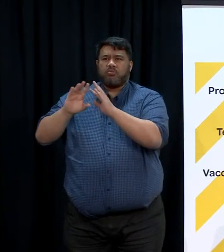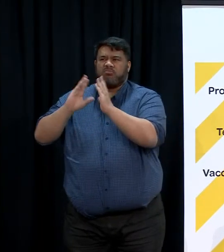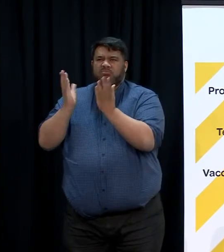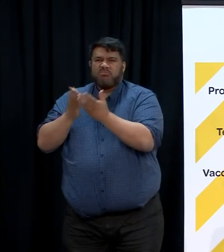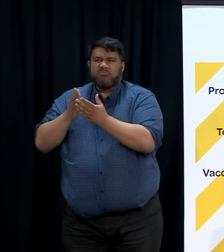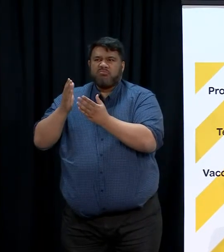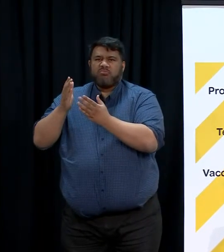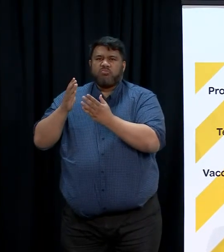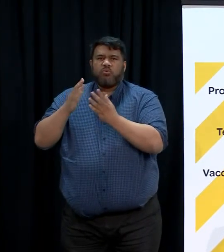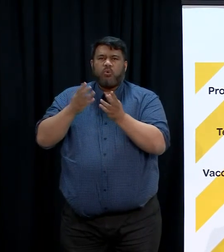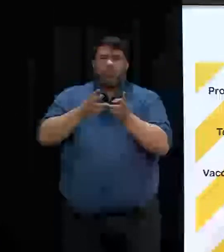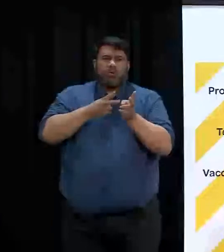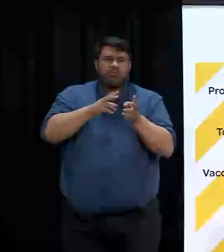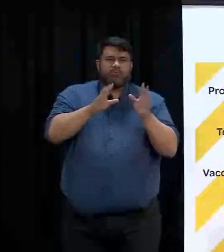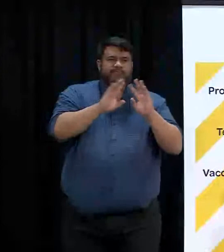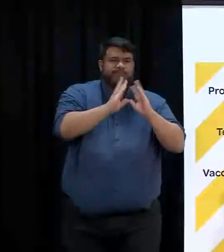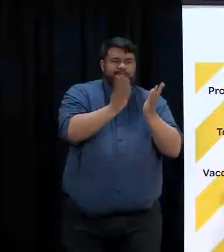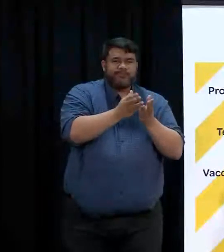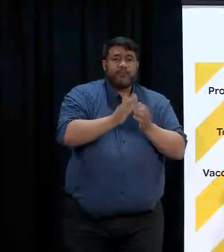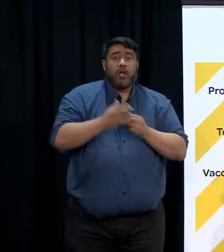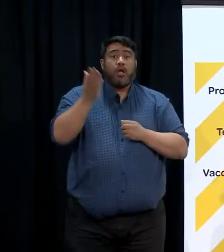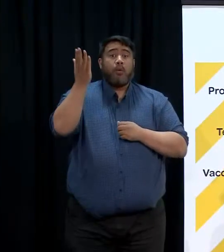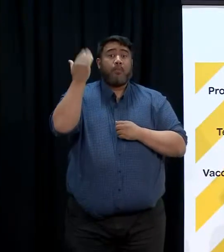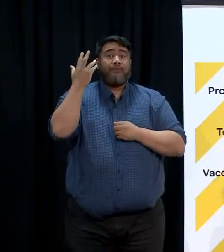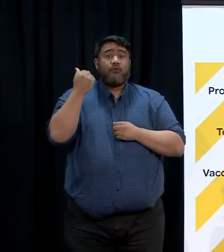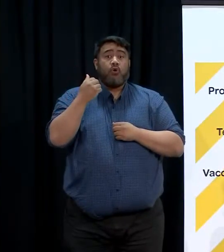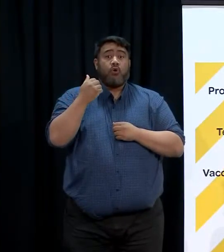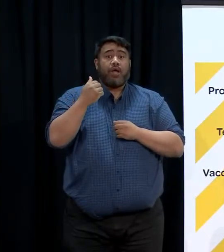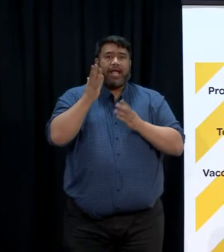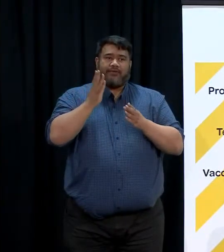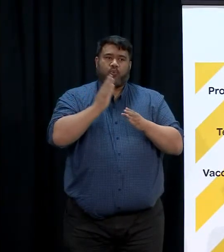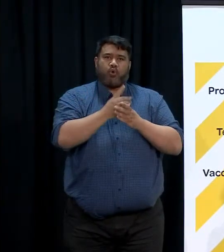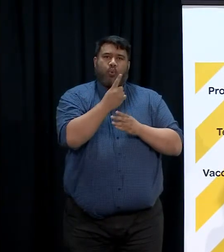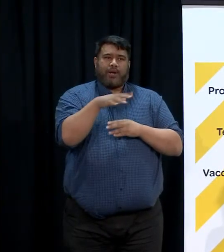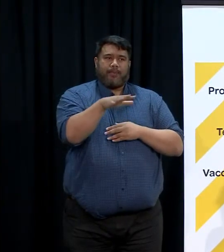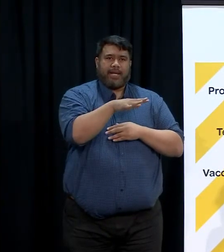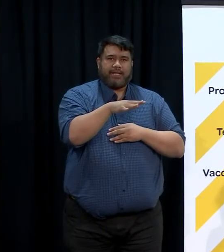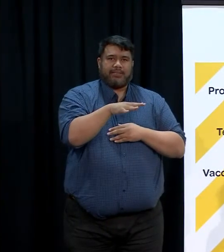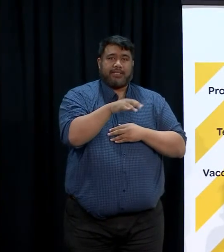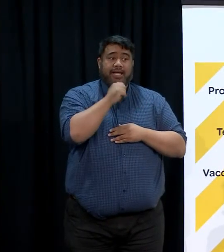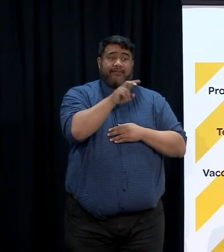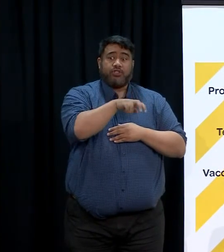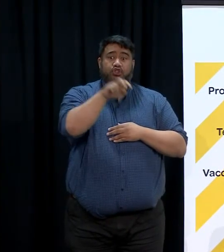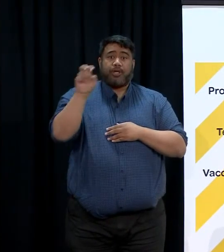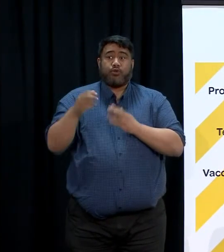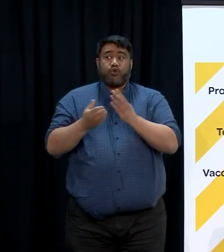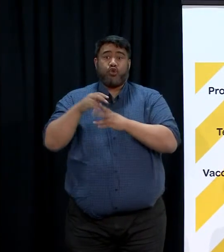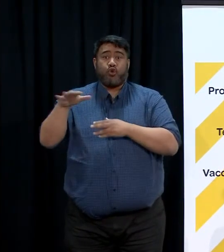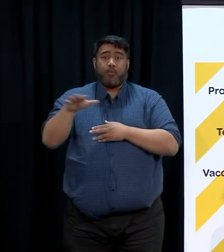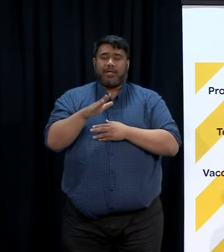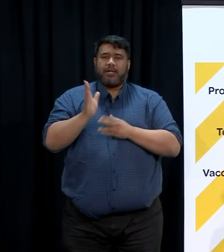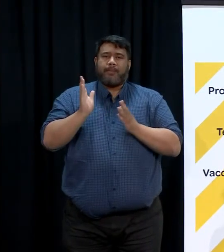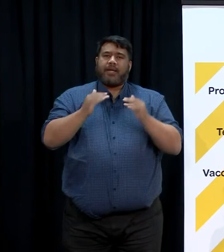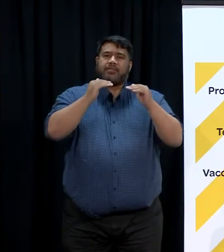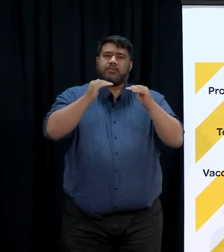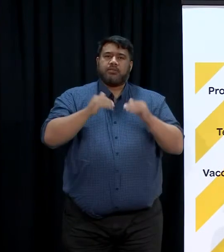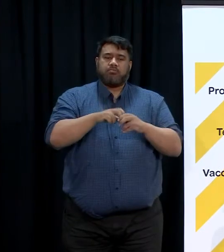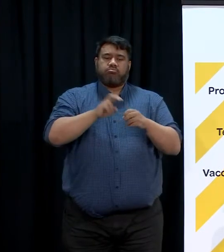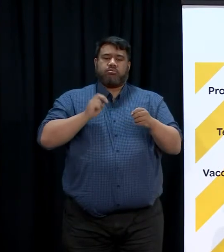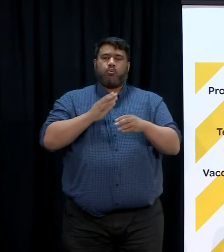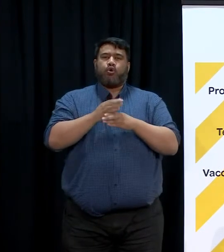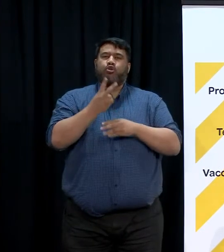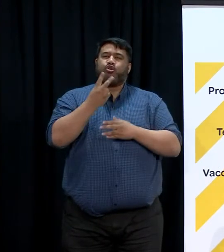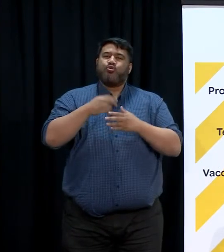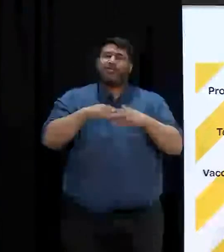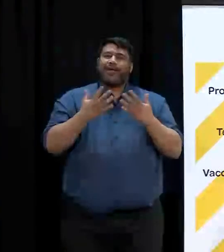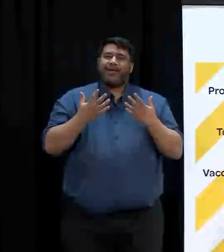healthcare facilities without the need for a 48-hour stand down and negative test requirement. This will allow greater flexibility